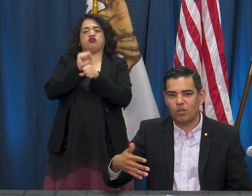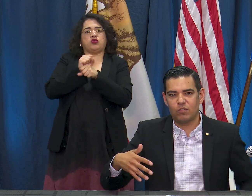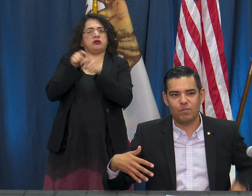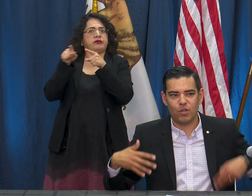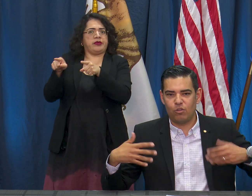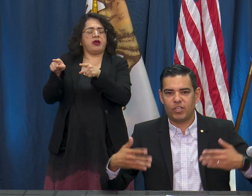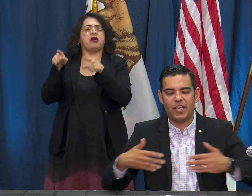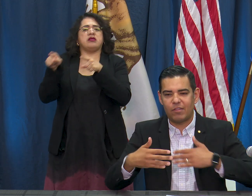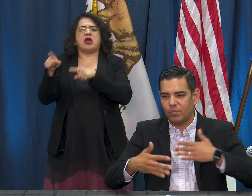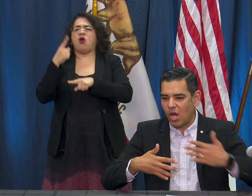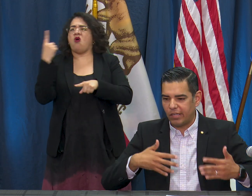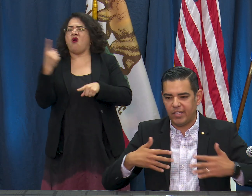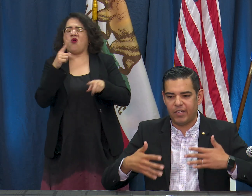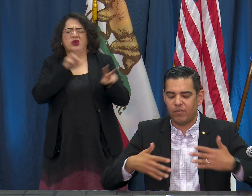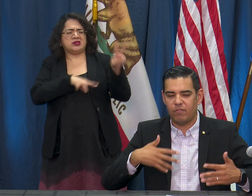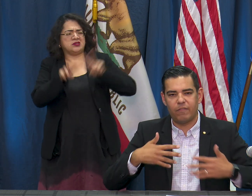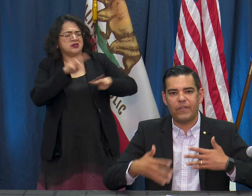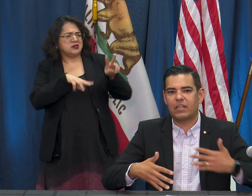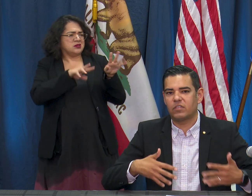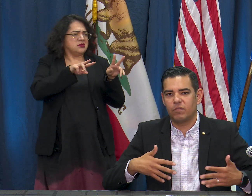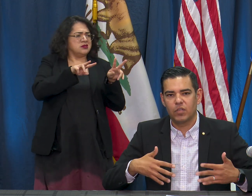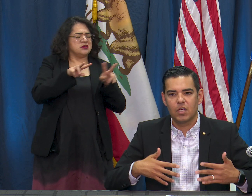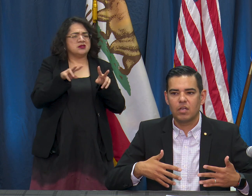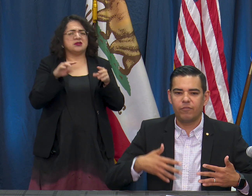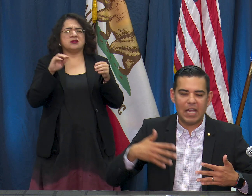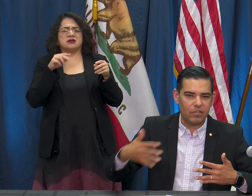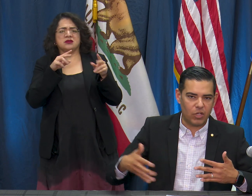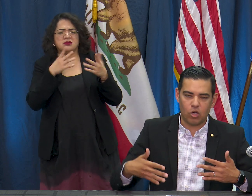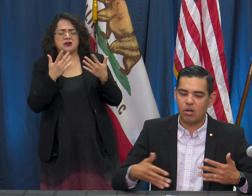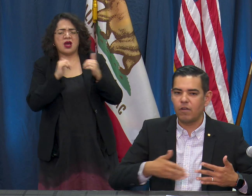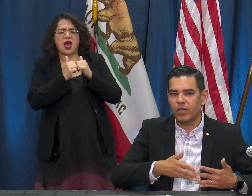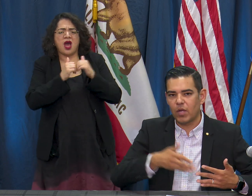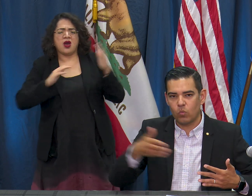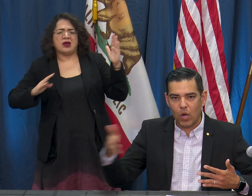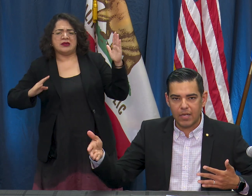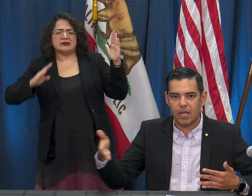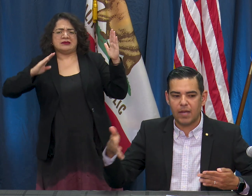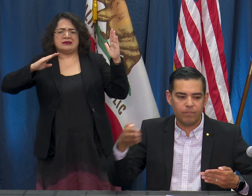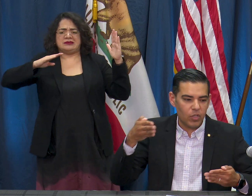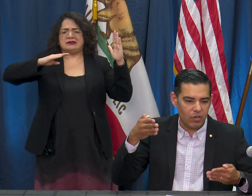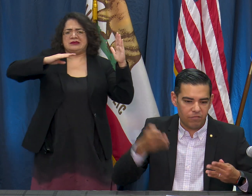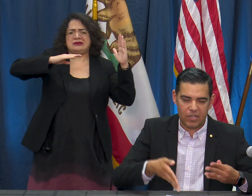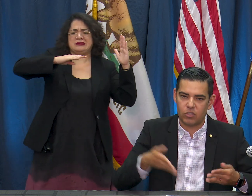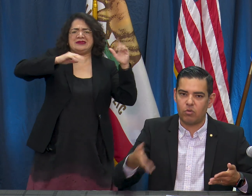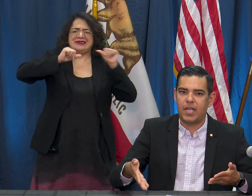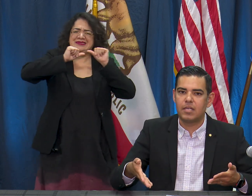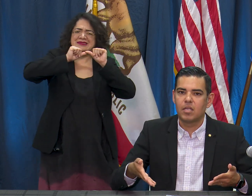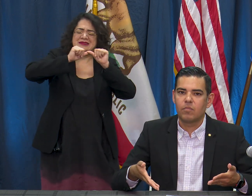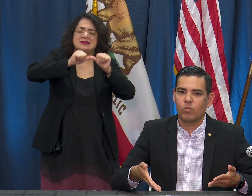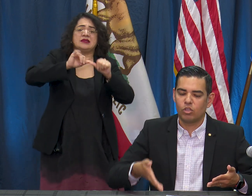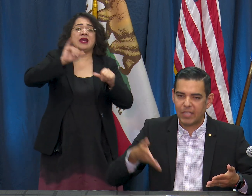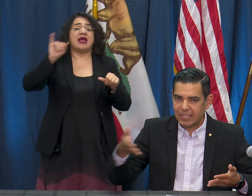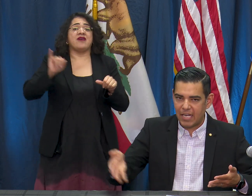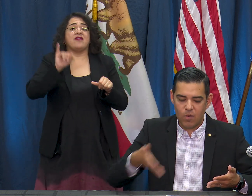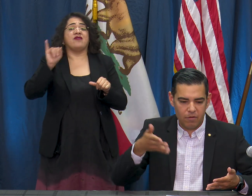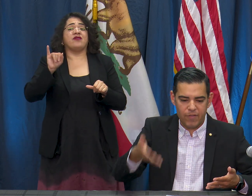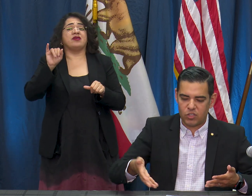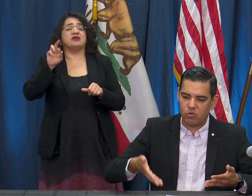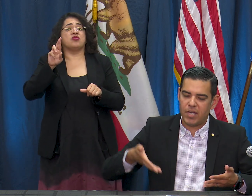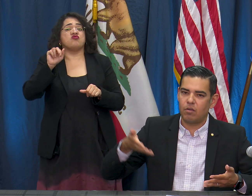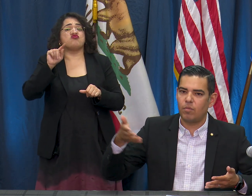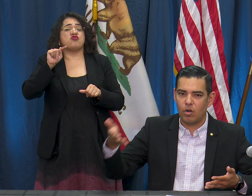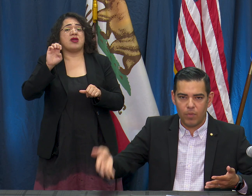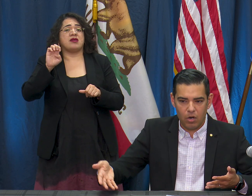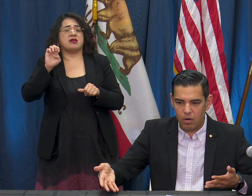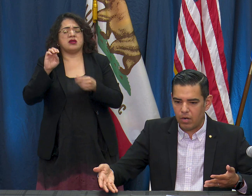those models, and they're looking at the modeling of effects of flattening the curve and what infection rate. When you look at data around